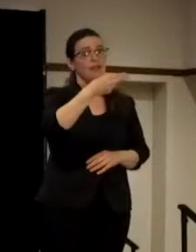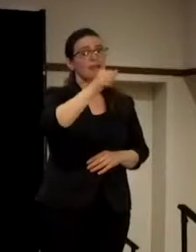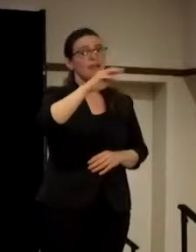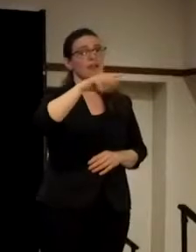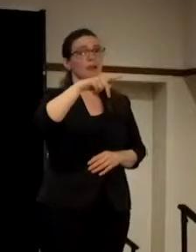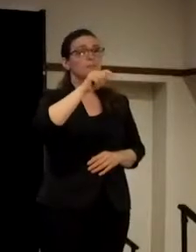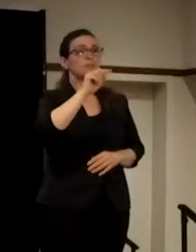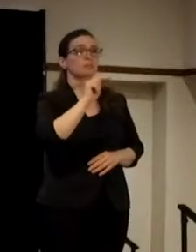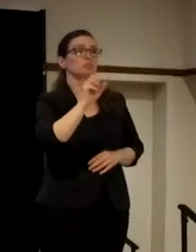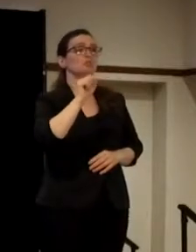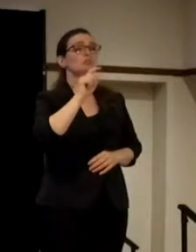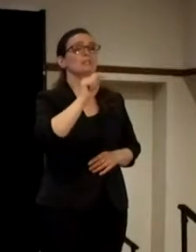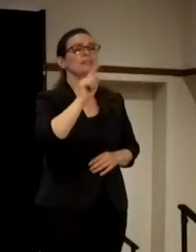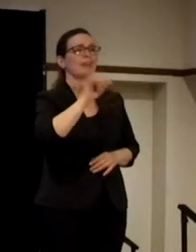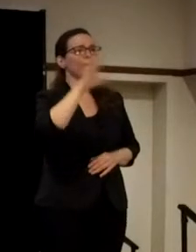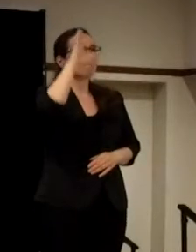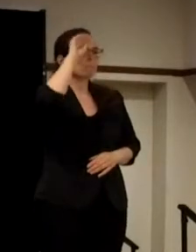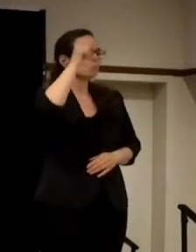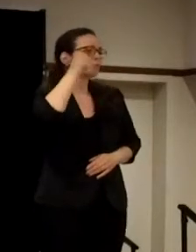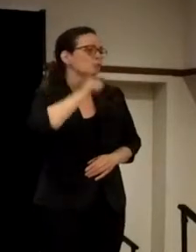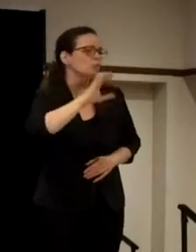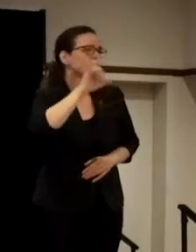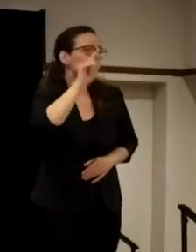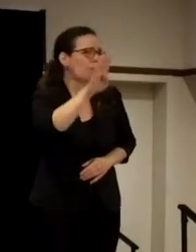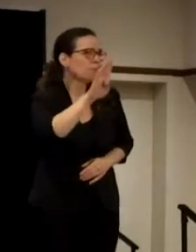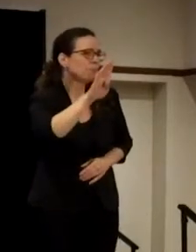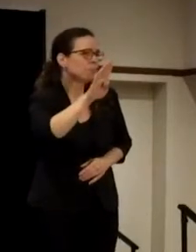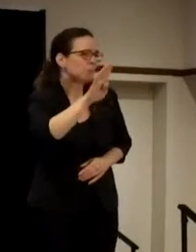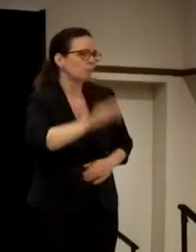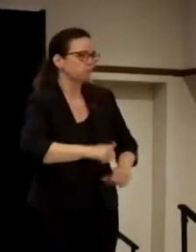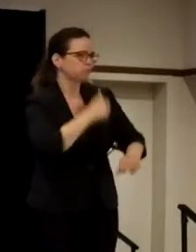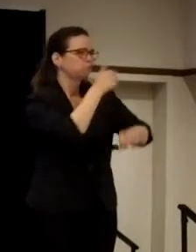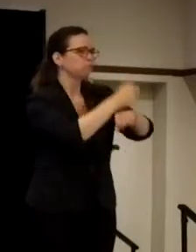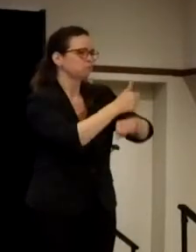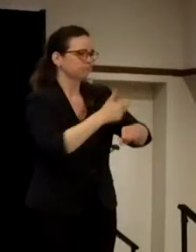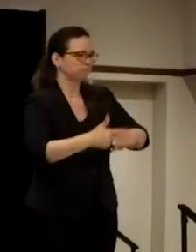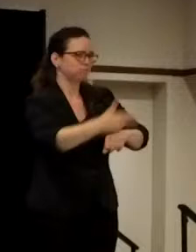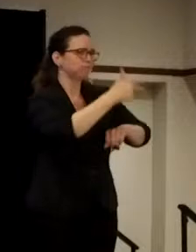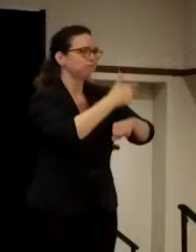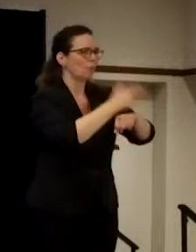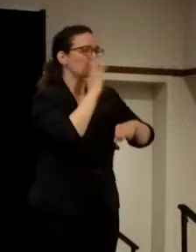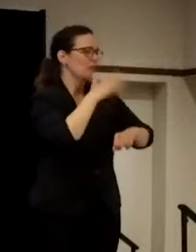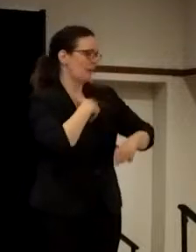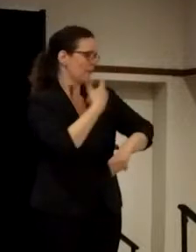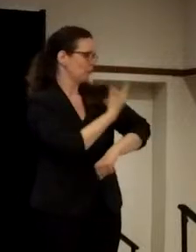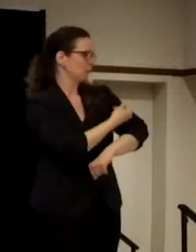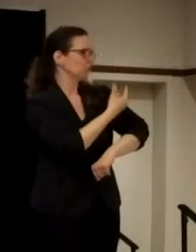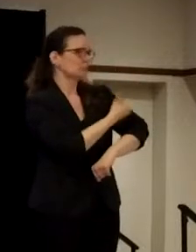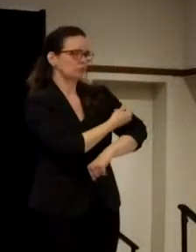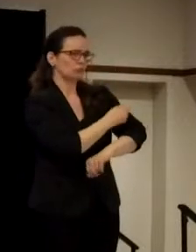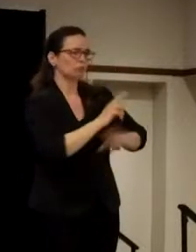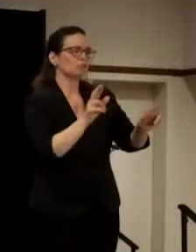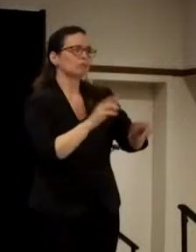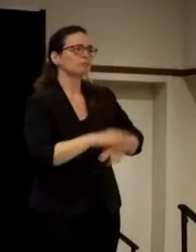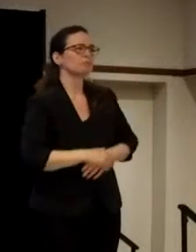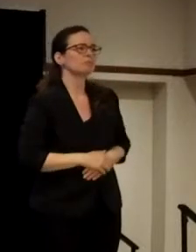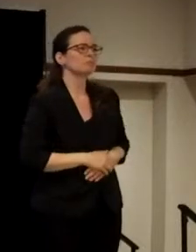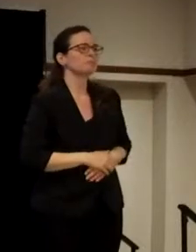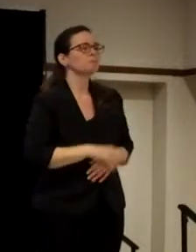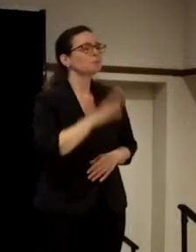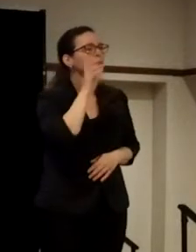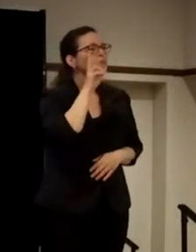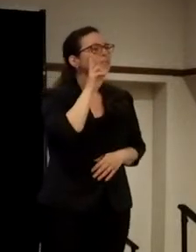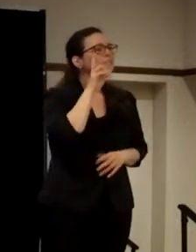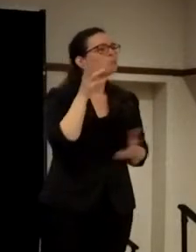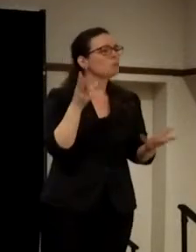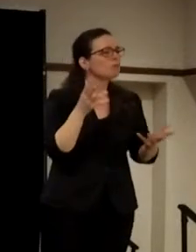at least 2 weeks, but really probably maybe even sooner, what you'll see is the mass vaccination sites will not be